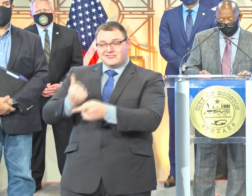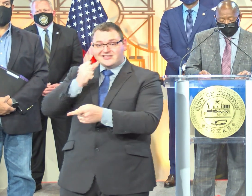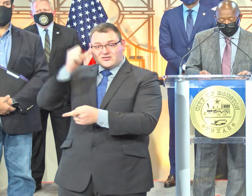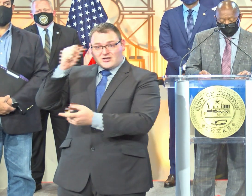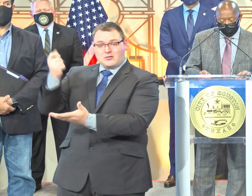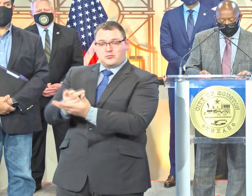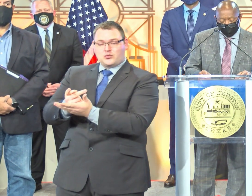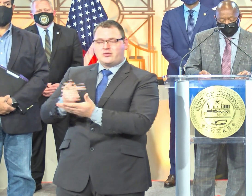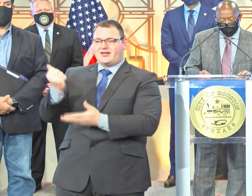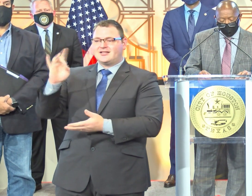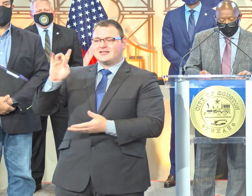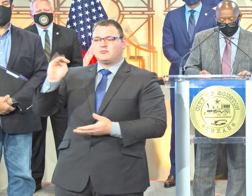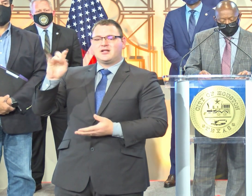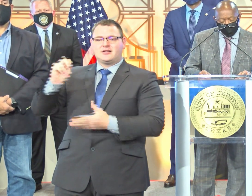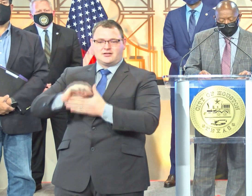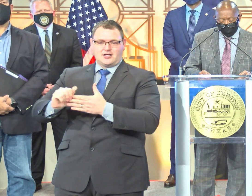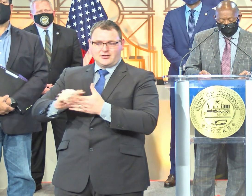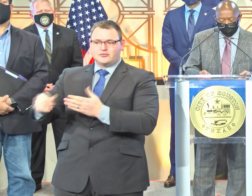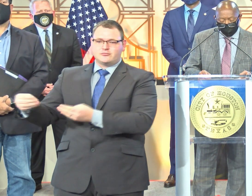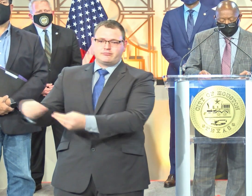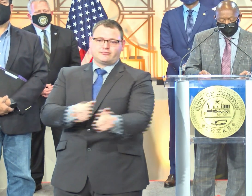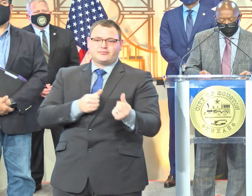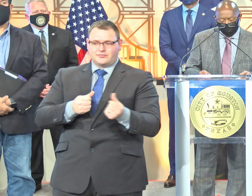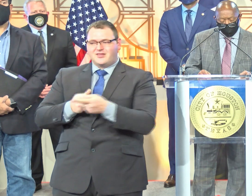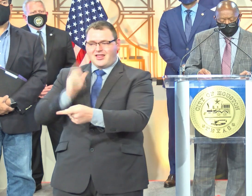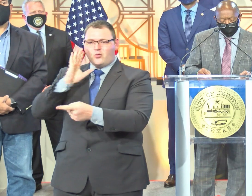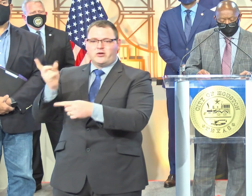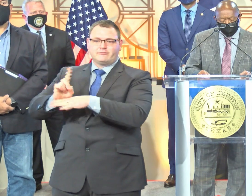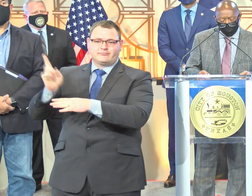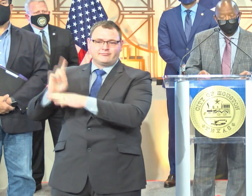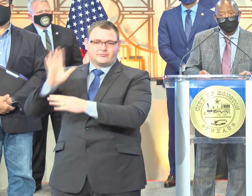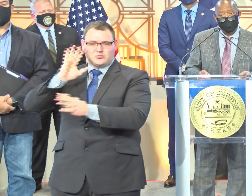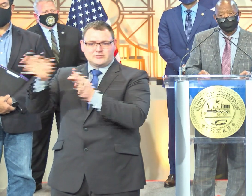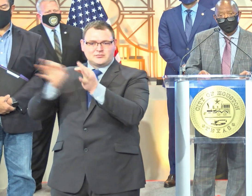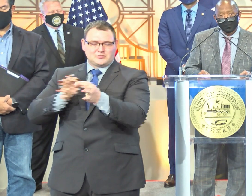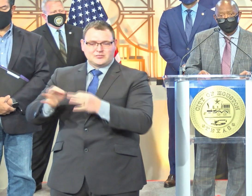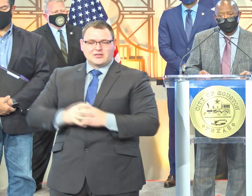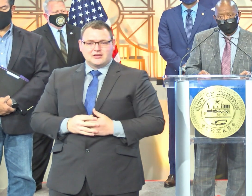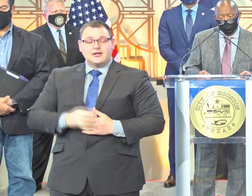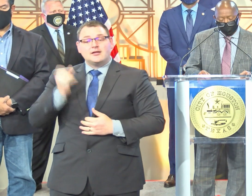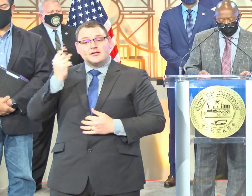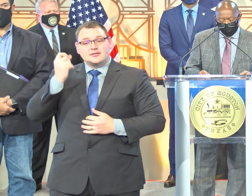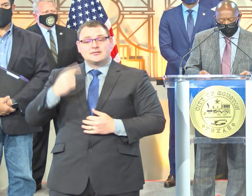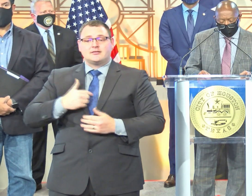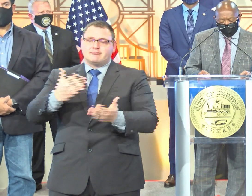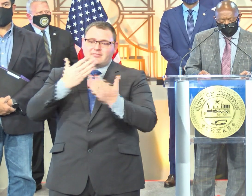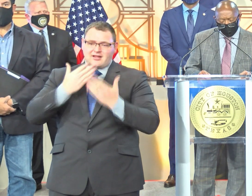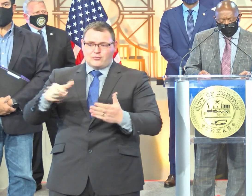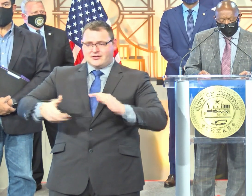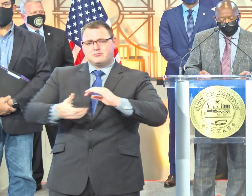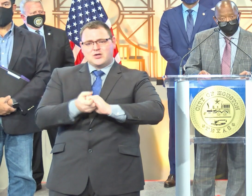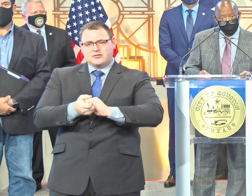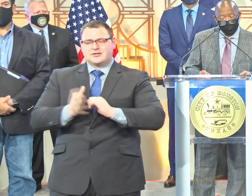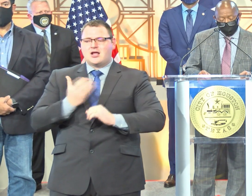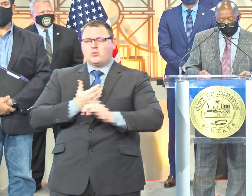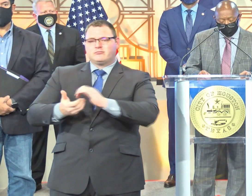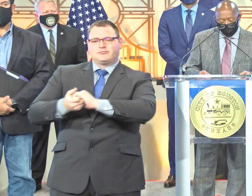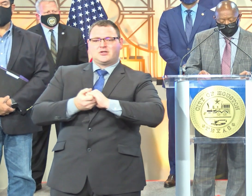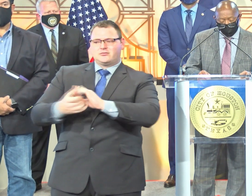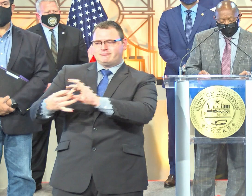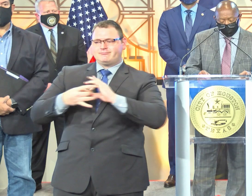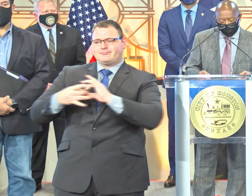Homelessness is too big of an issue for just the city or just the county. It takes both of us working together, and I can't say